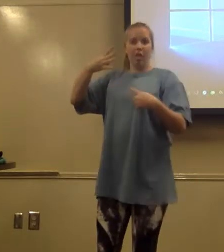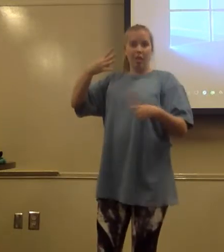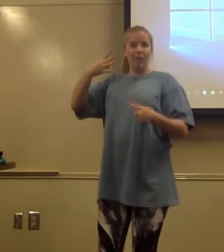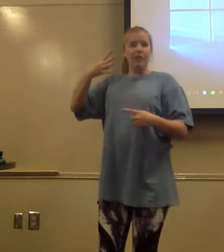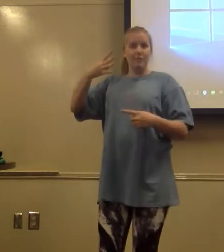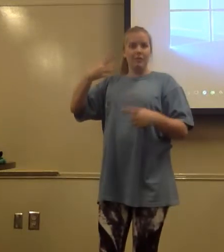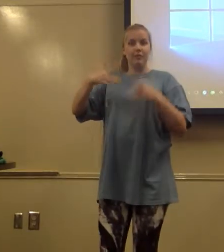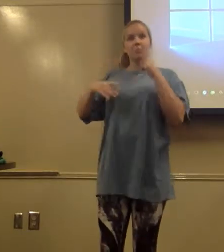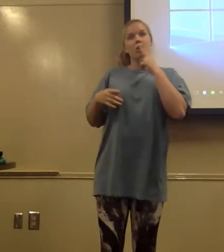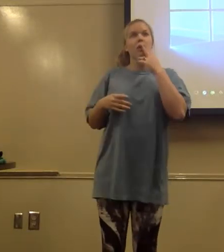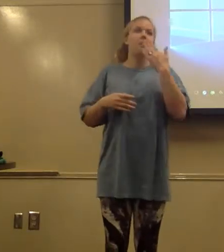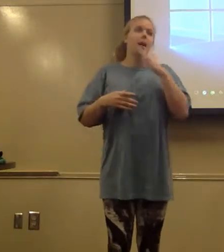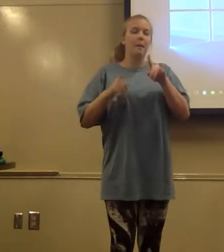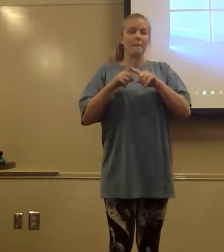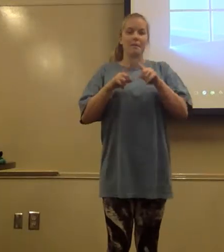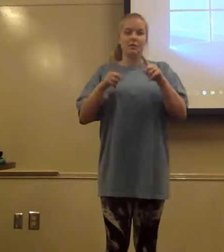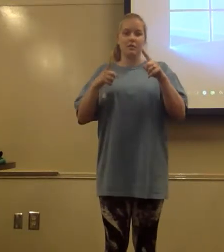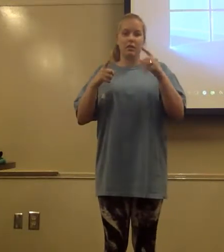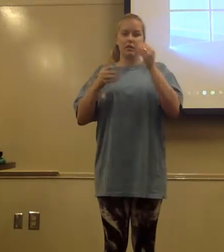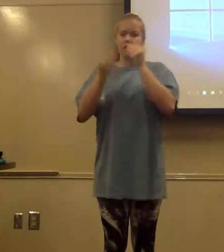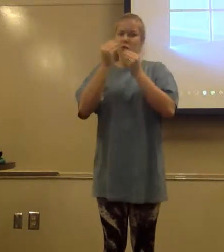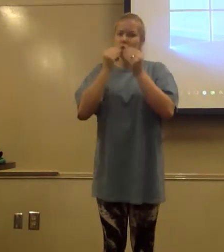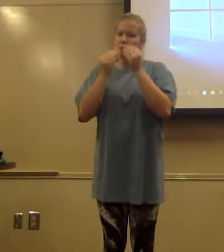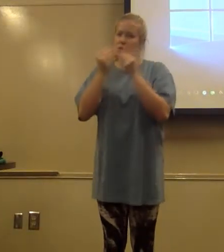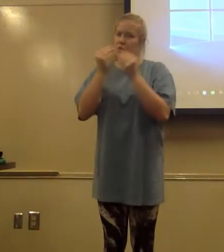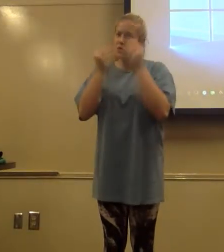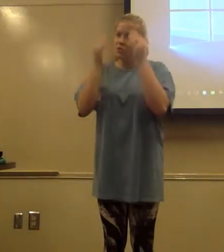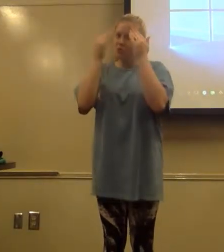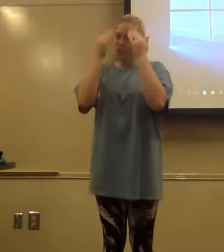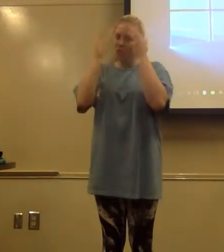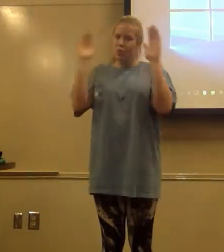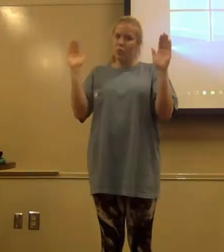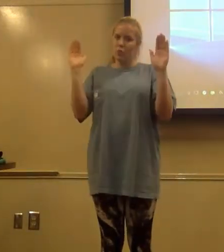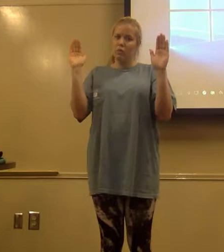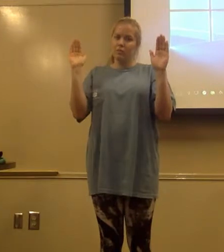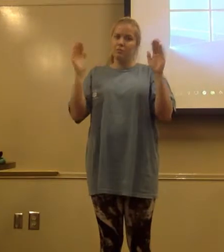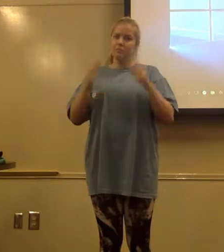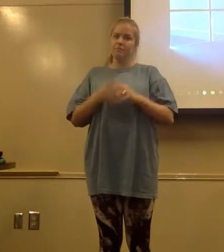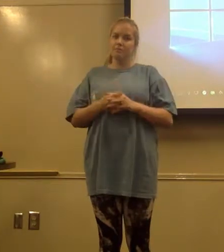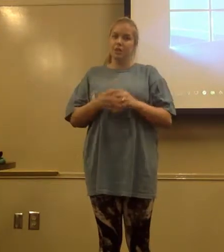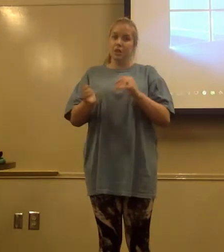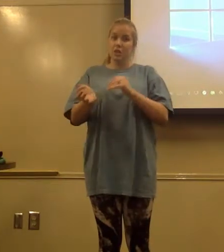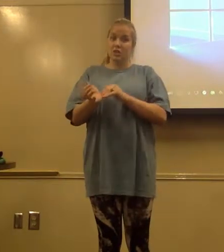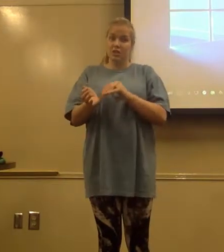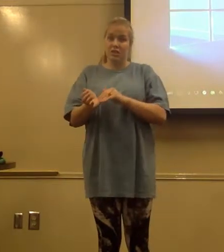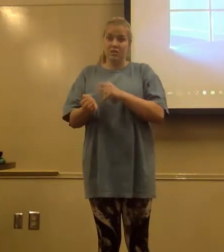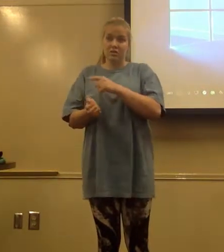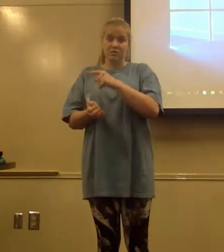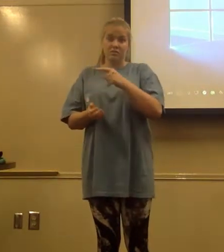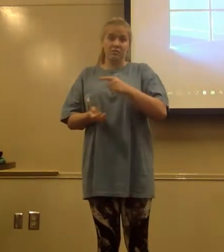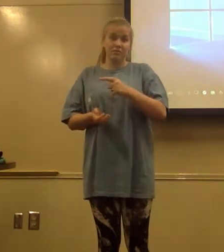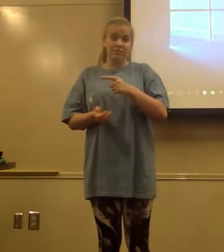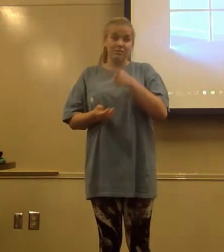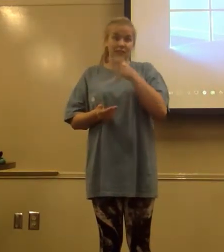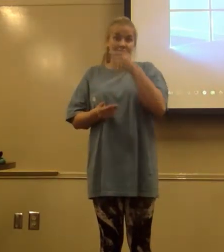course, there's other barriers. There's lack of time, lack of reimbursement. Doctors aren't paid to tell people how to take better care of